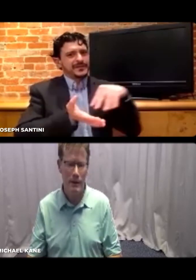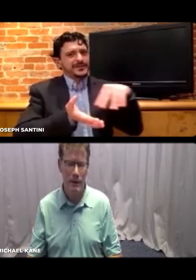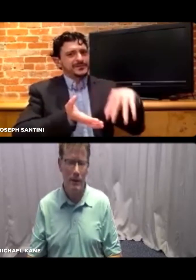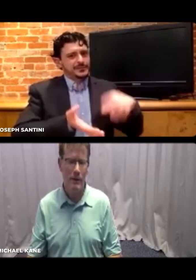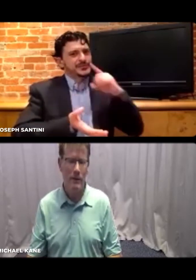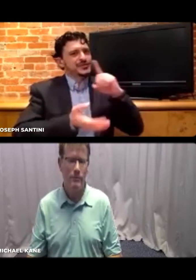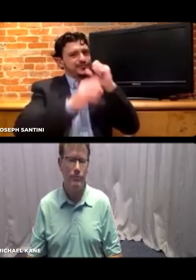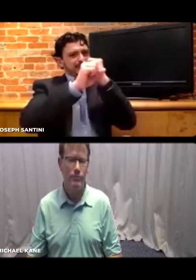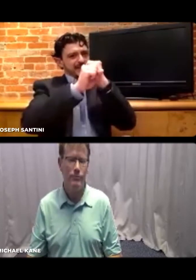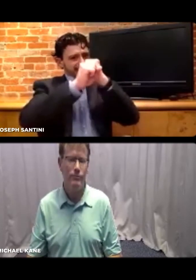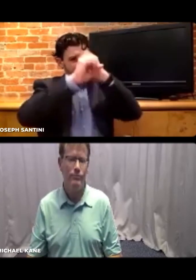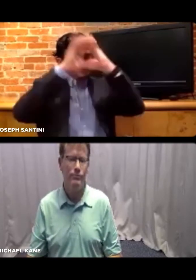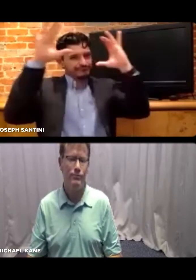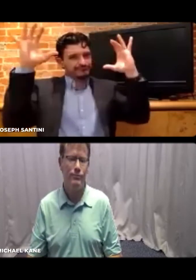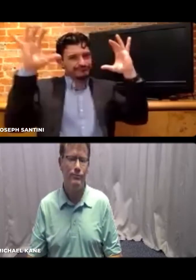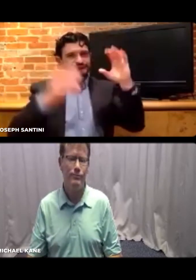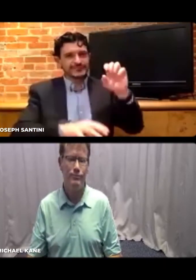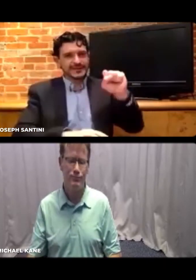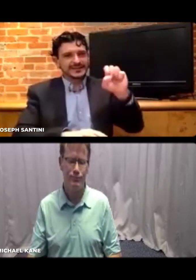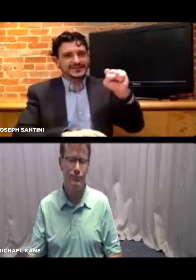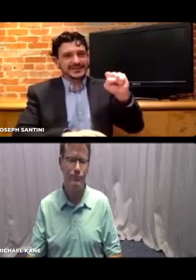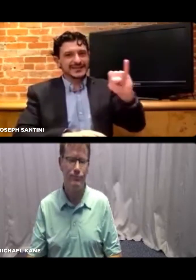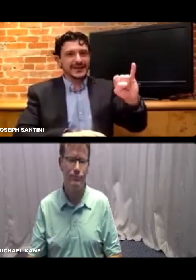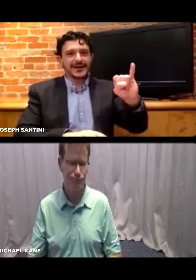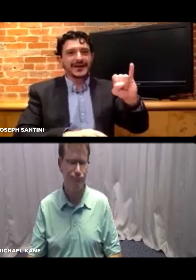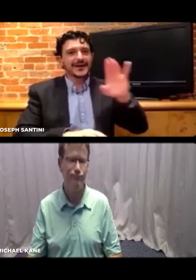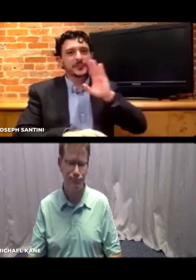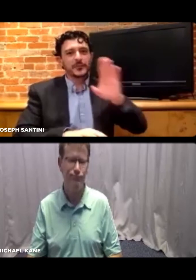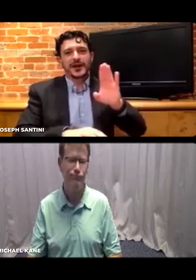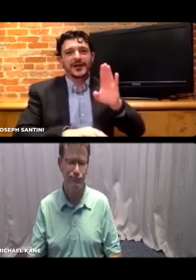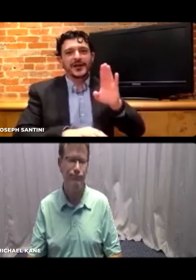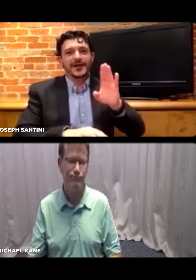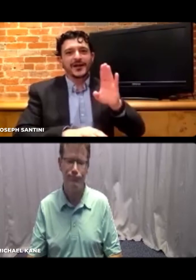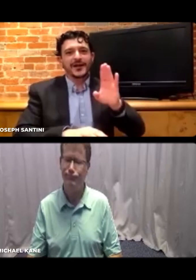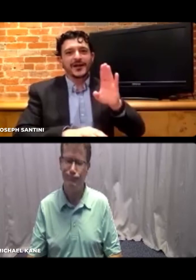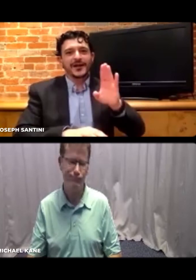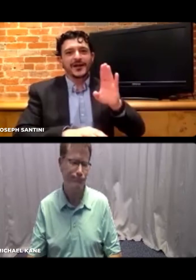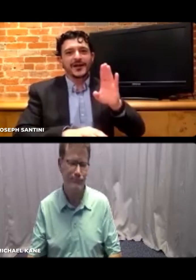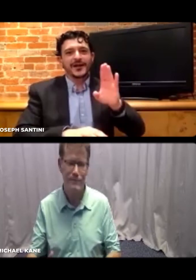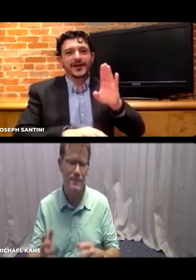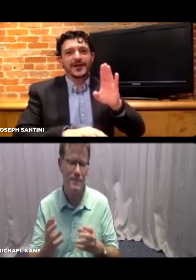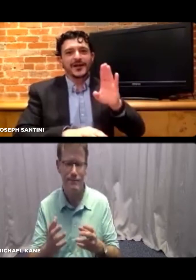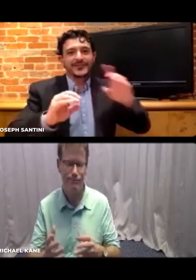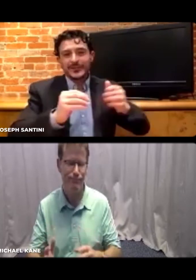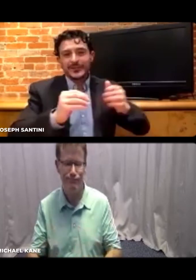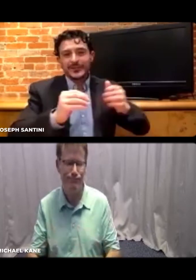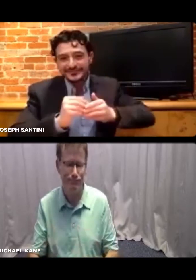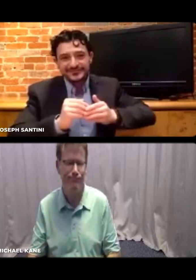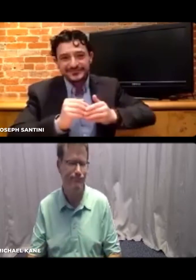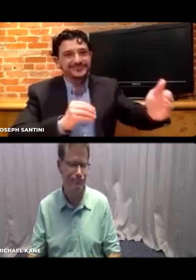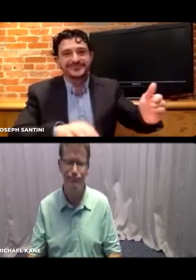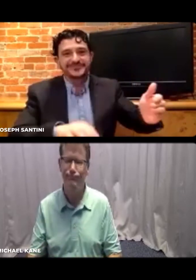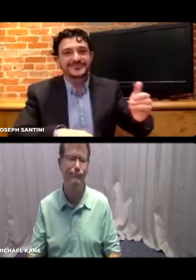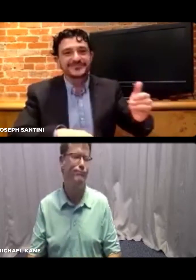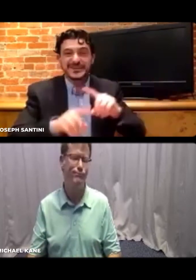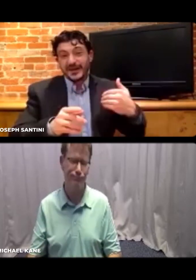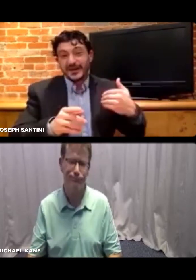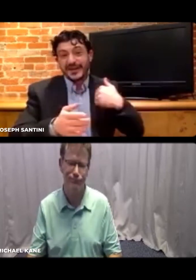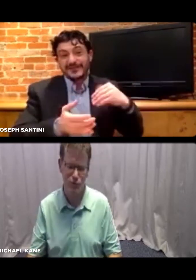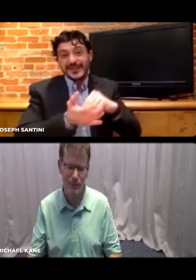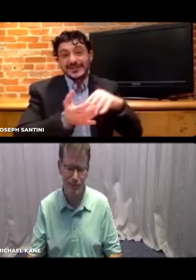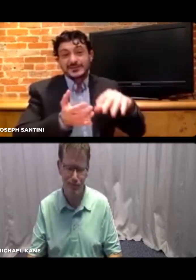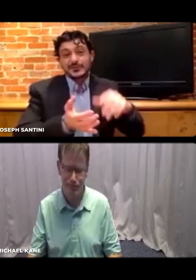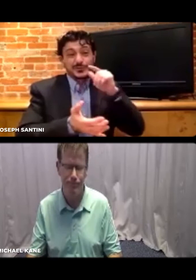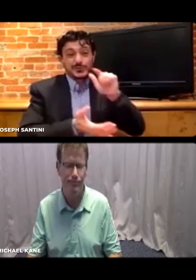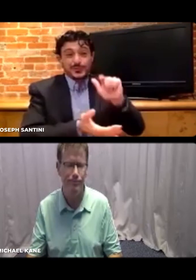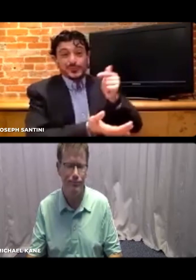lot of my students are under the assumption that Social Security, their SSI, is going to be there for them